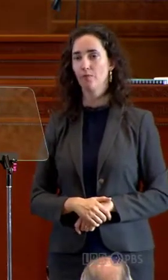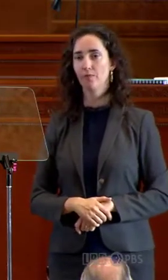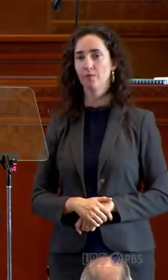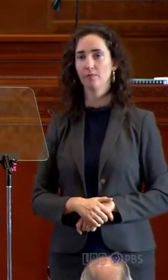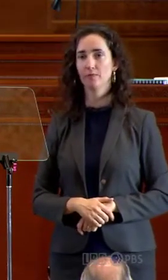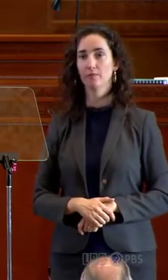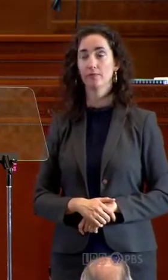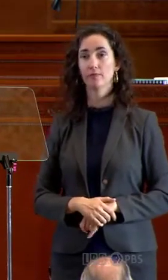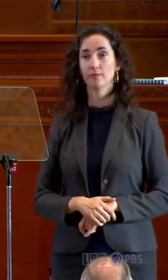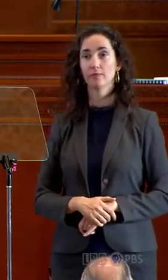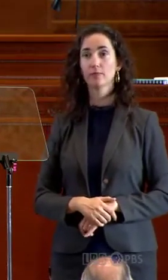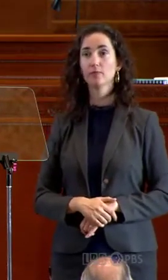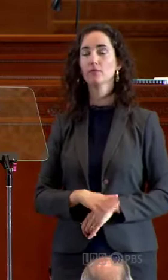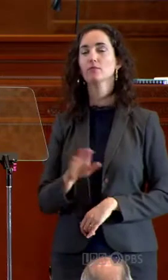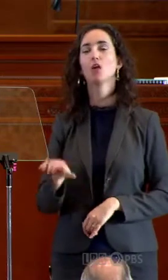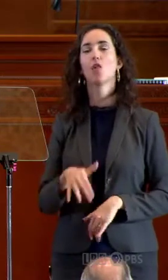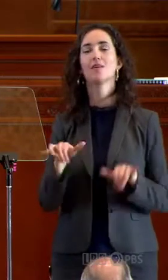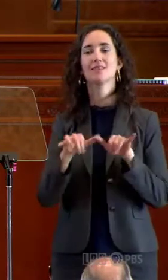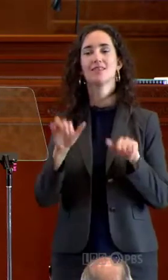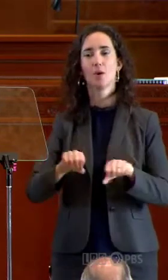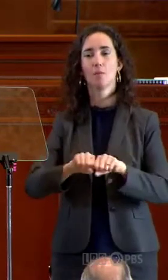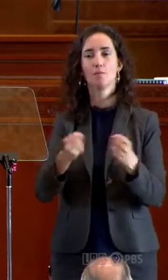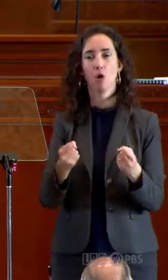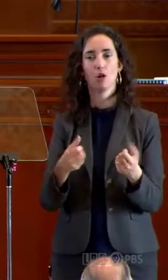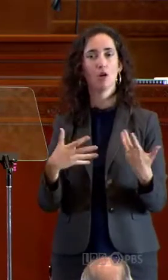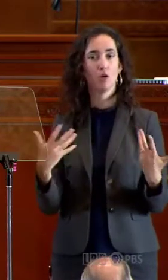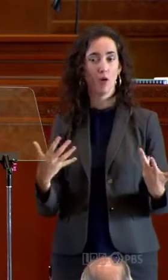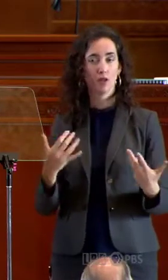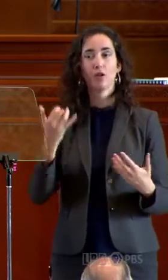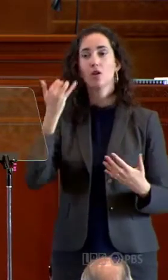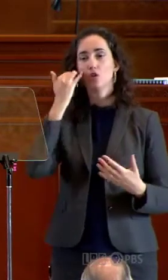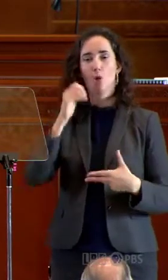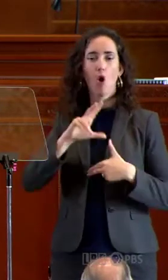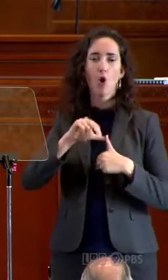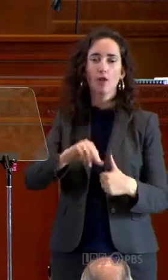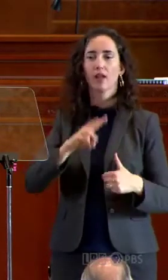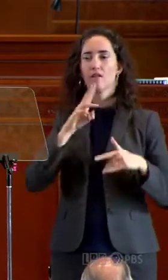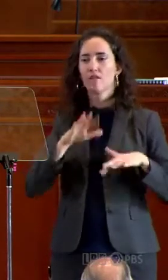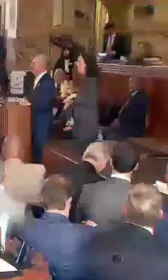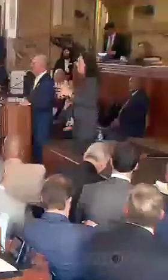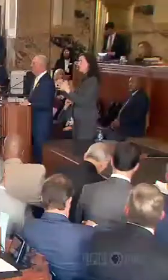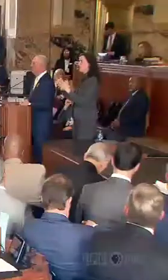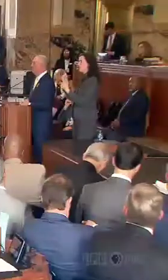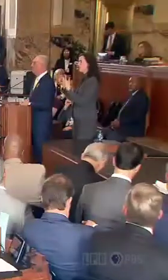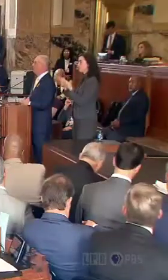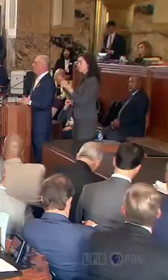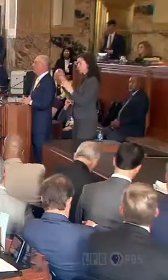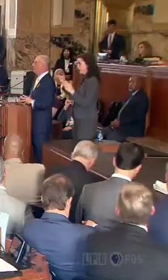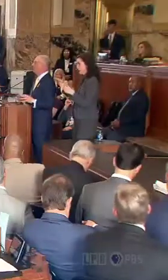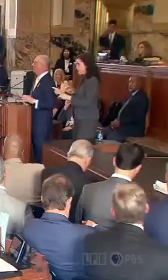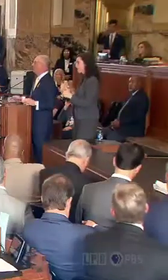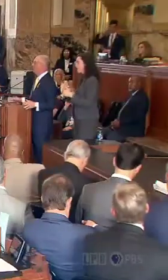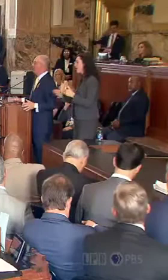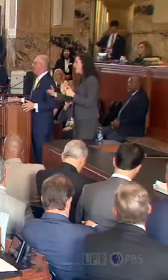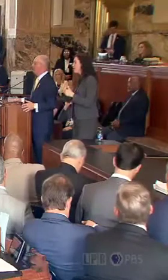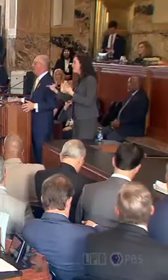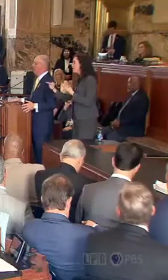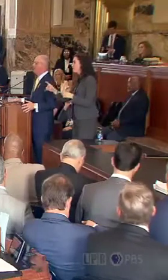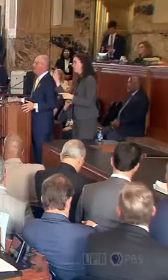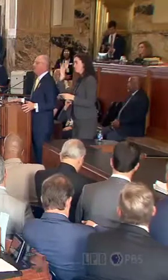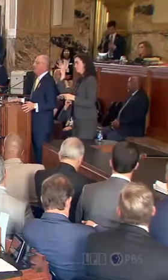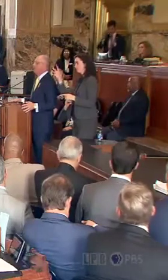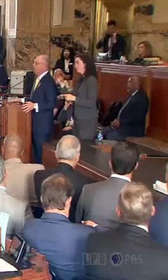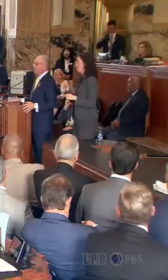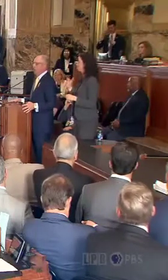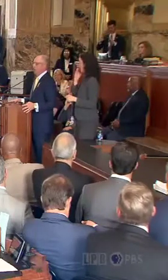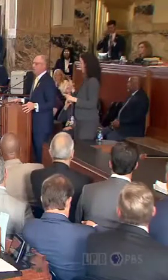Another system that is broken is the way our citizens are treated in the aftermath of a natural disaster, which unfortunately here in Louisiana